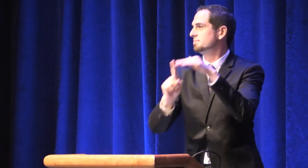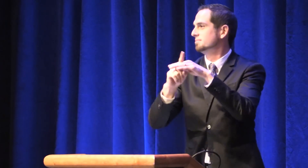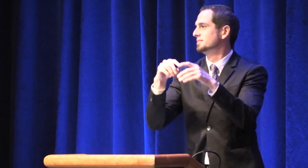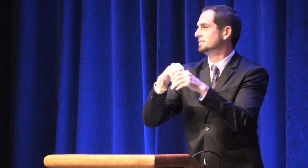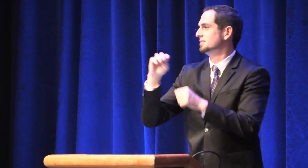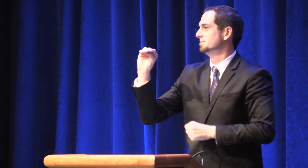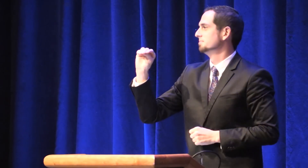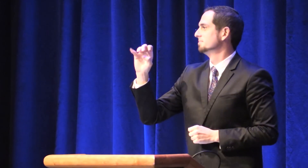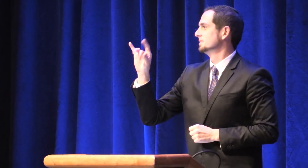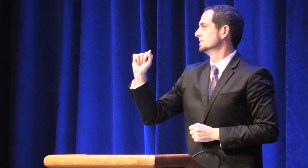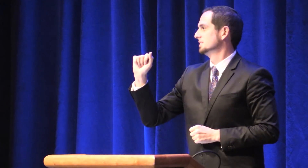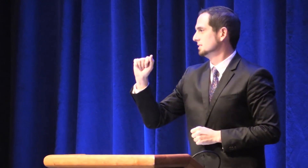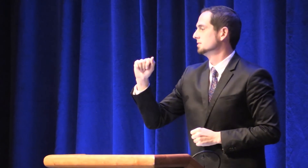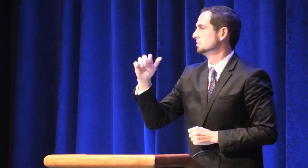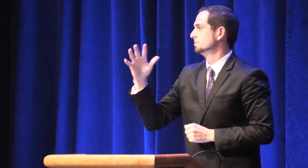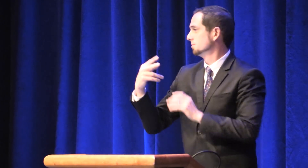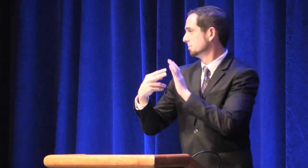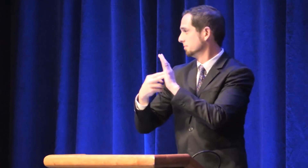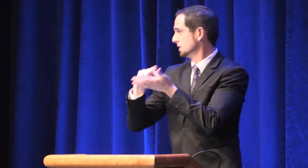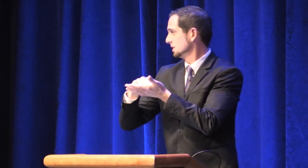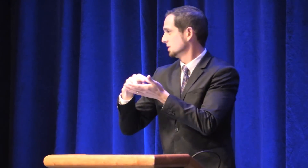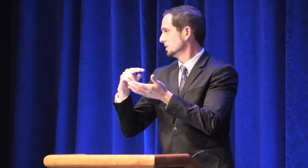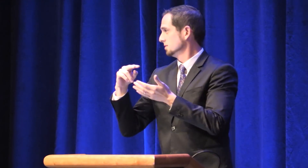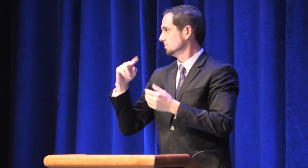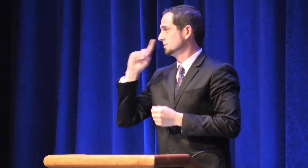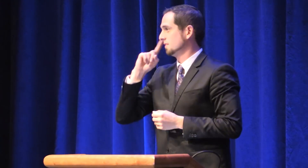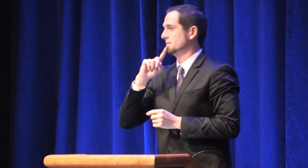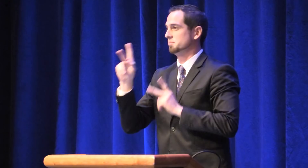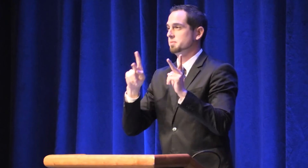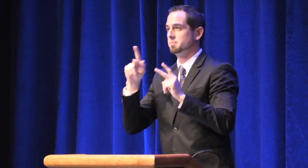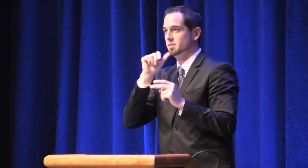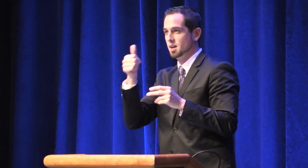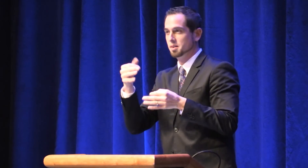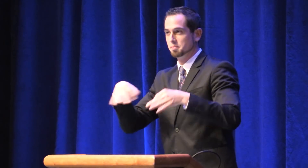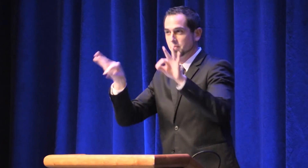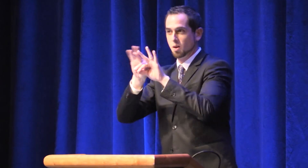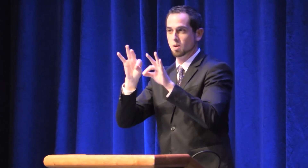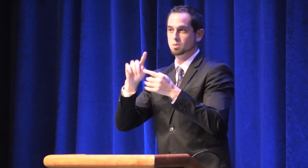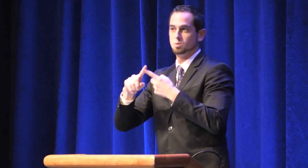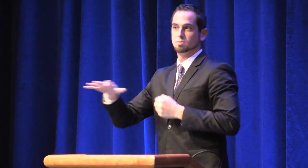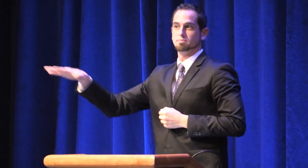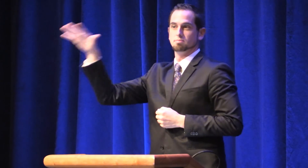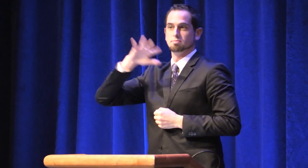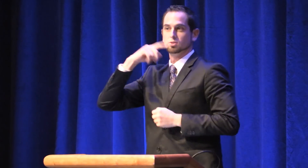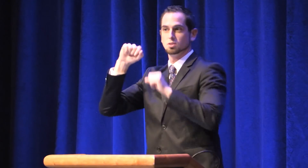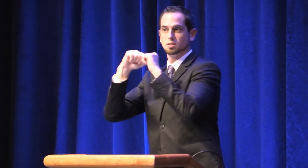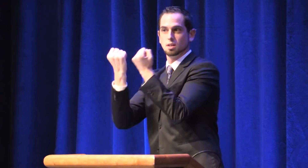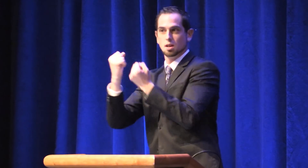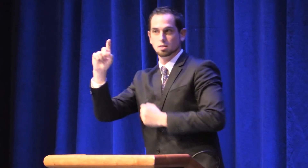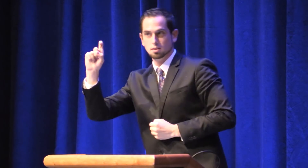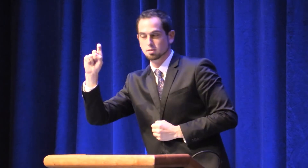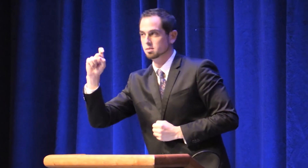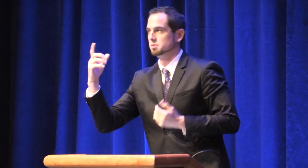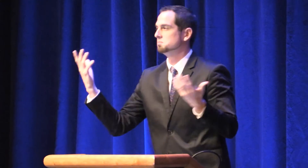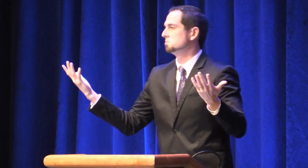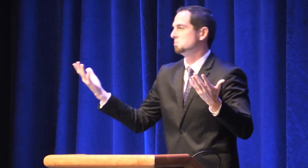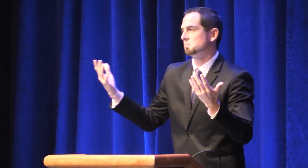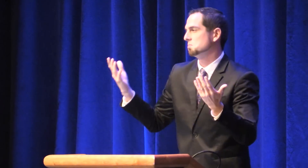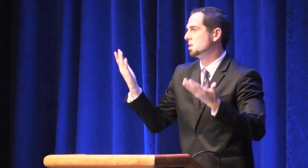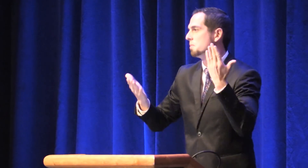As we know, deaf people don't often arise in media coverage. Does that mean that we are